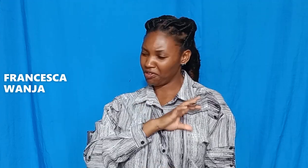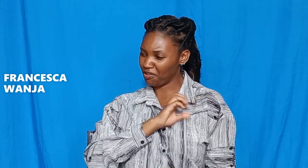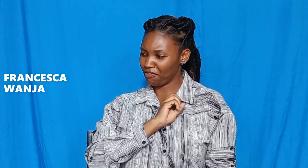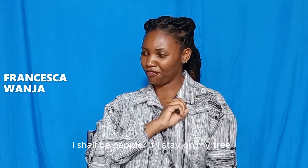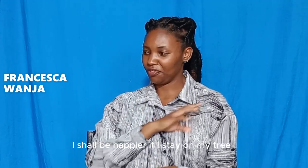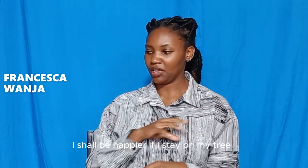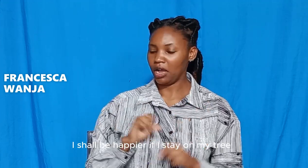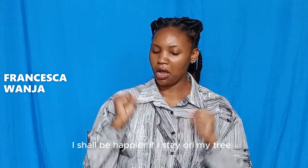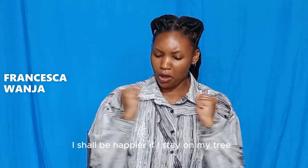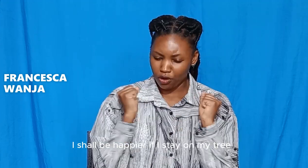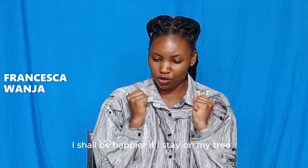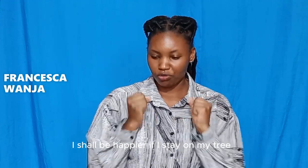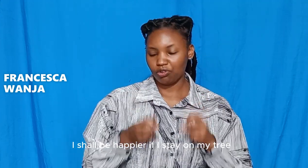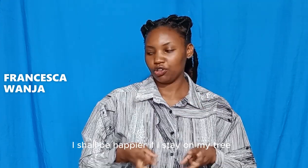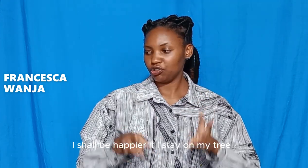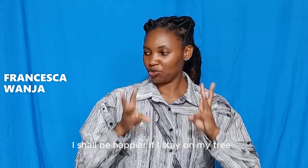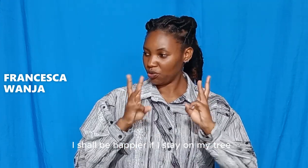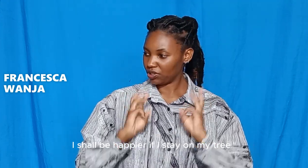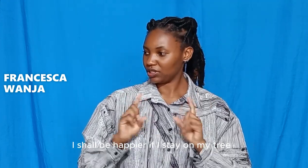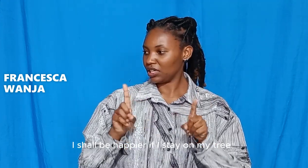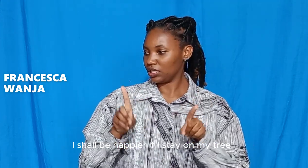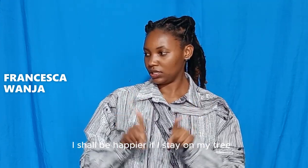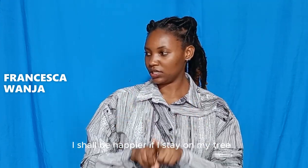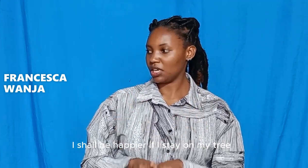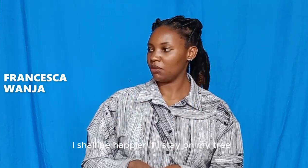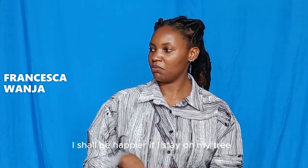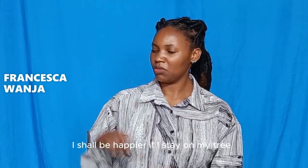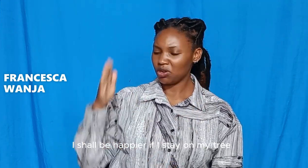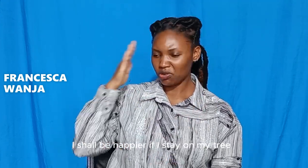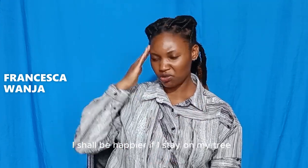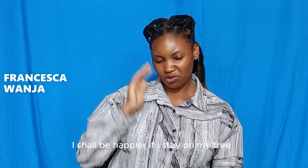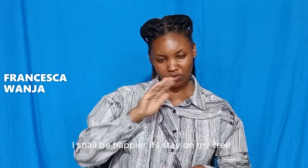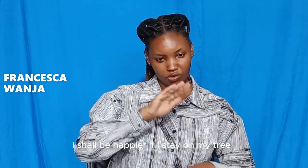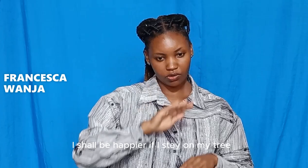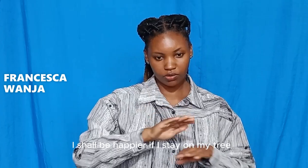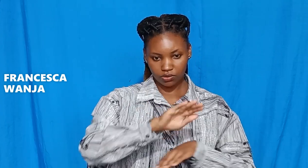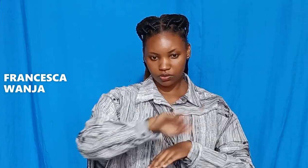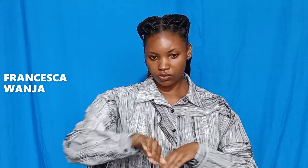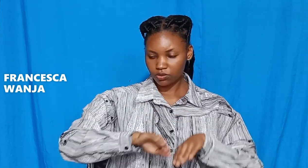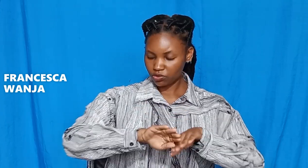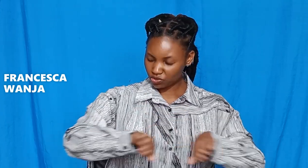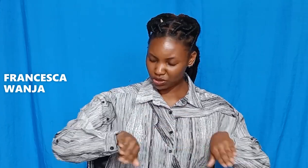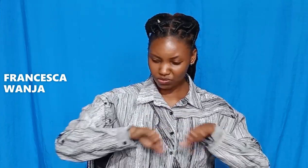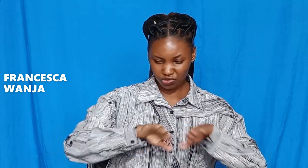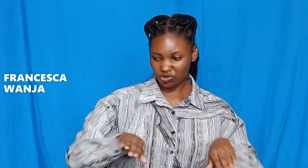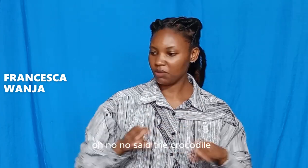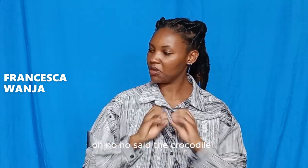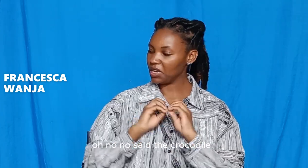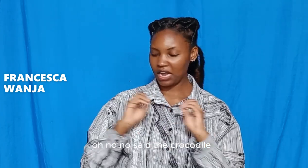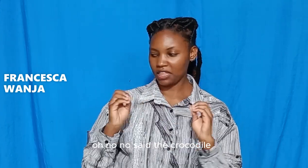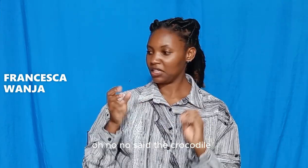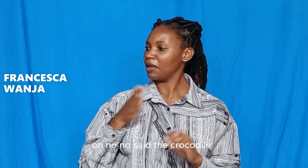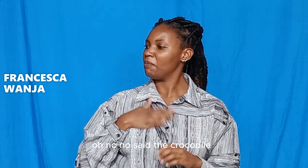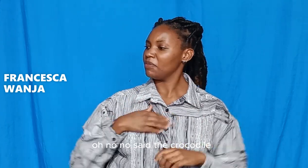I shall be happier if I stay on my tree. Oh, no, no,